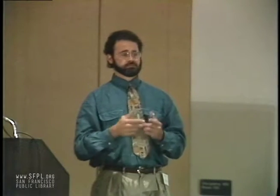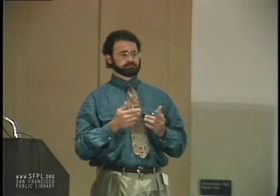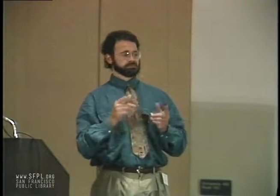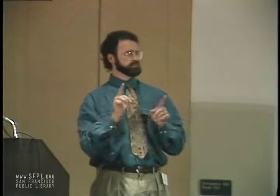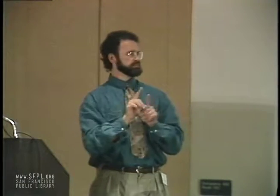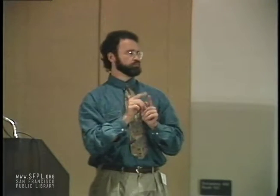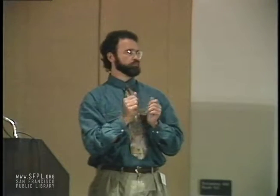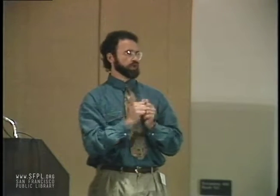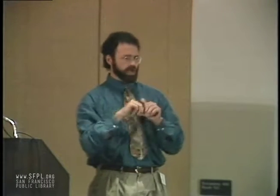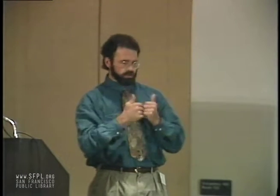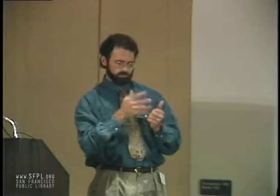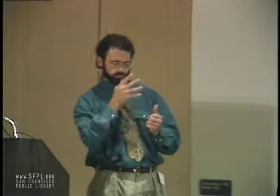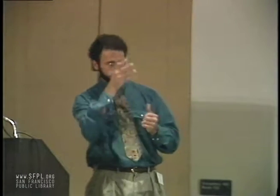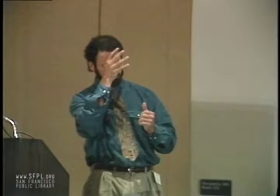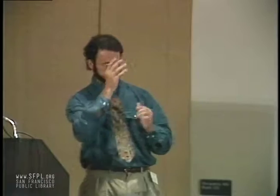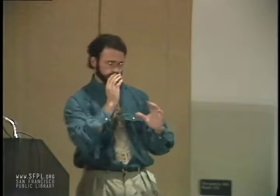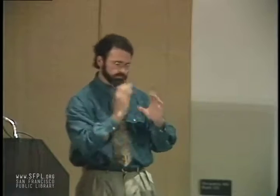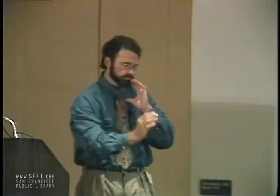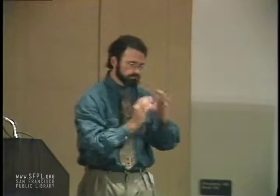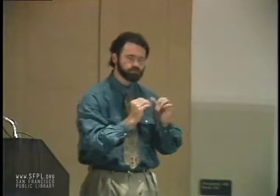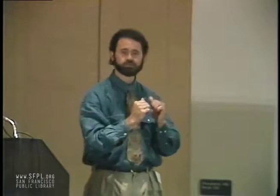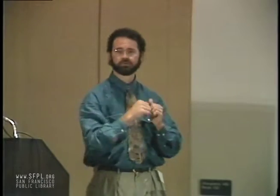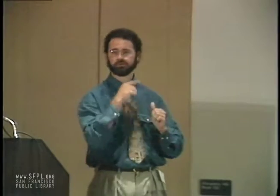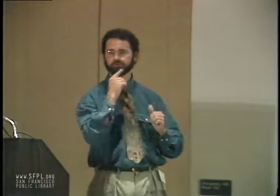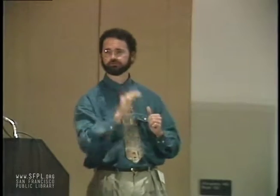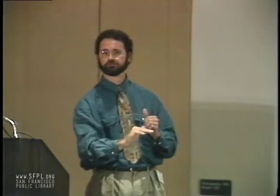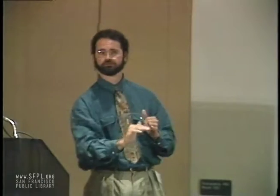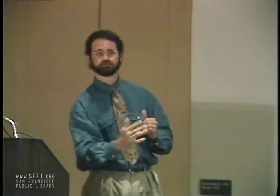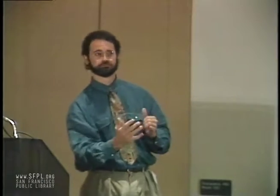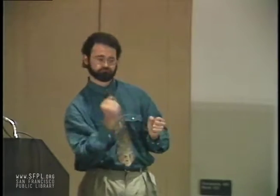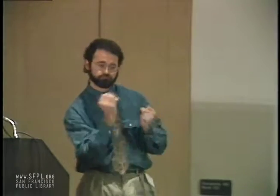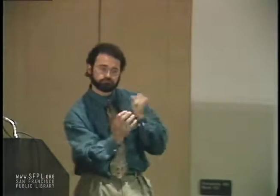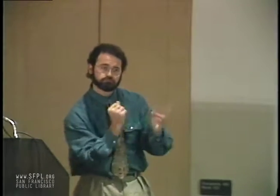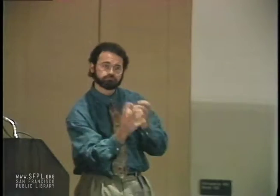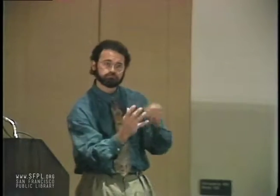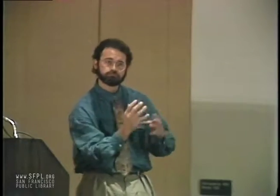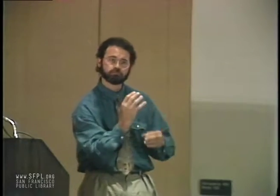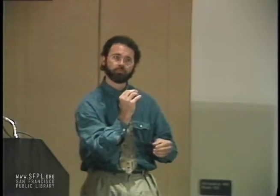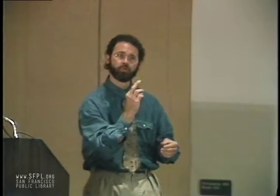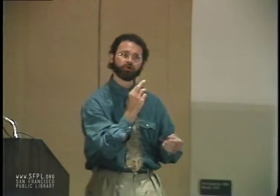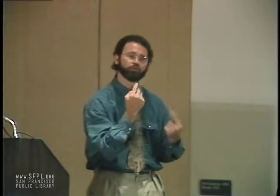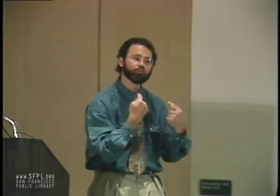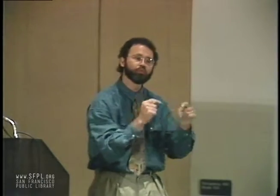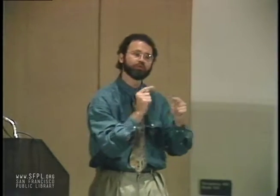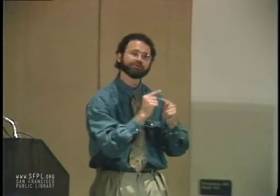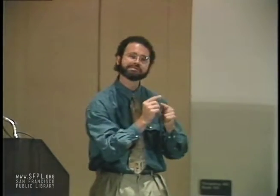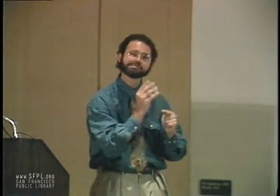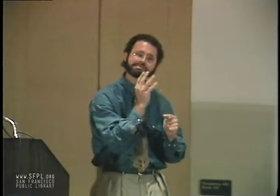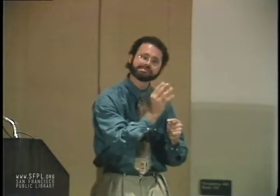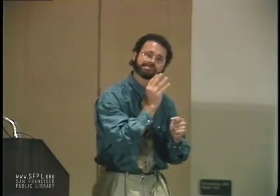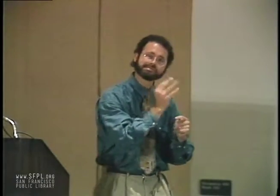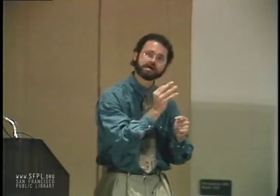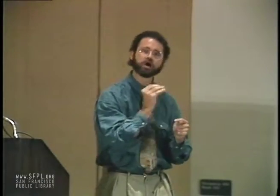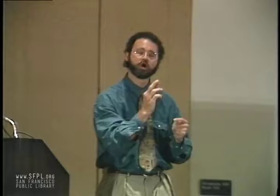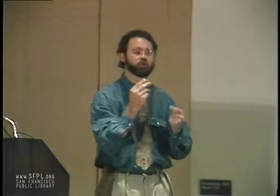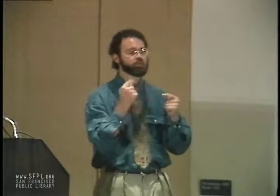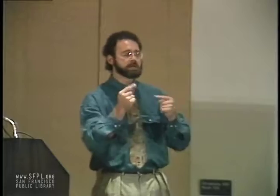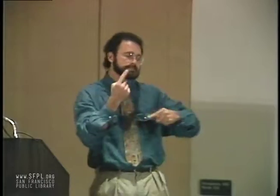Some deaf families want their hearing kids to be out in the world more. They communicate with their deaf child either in